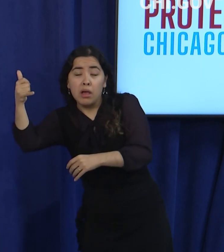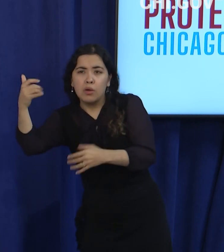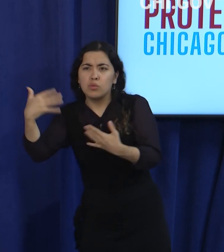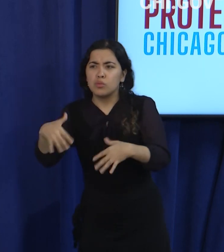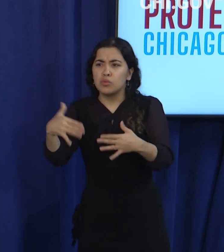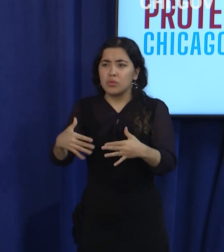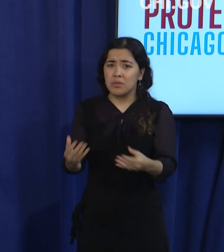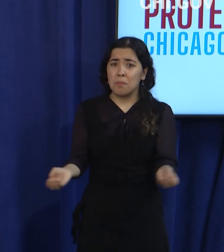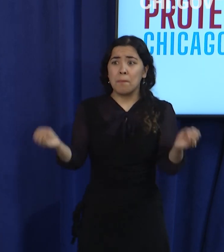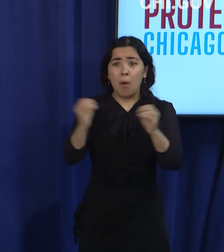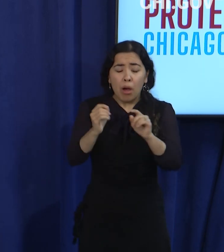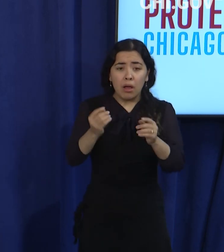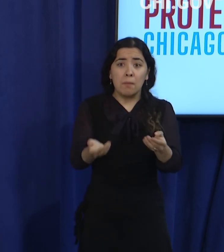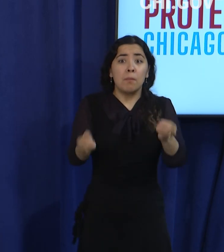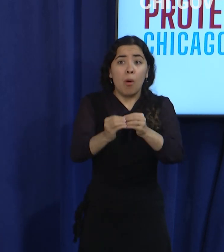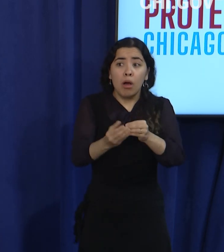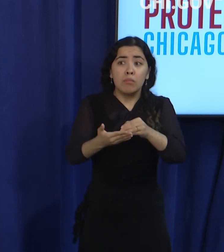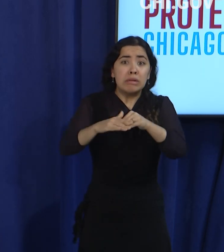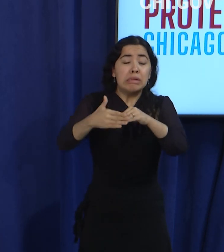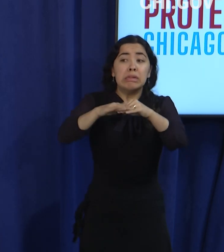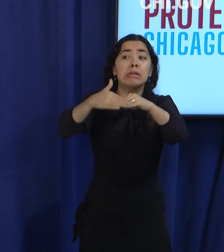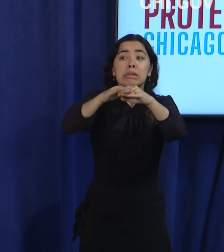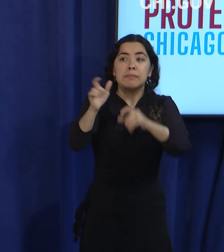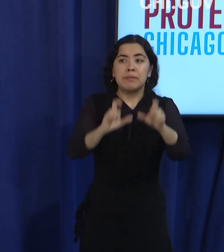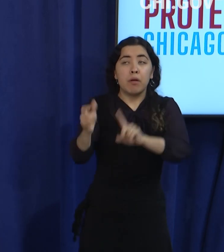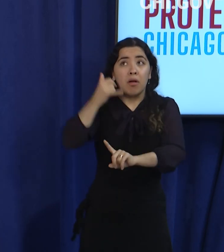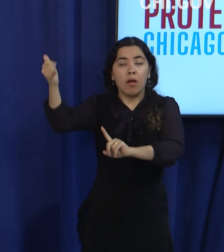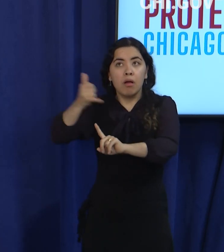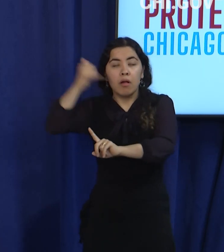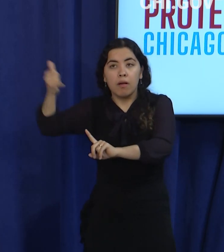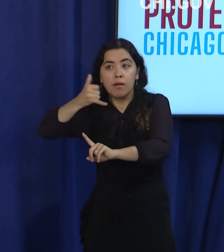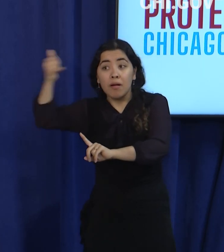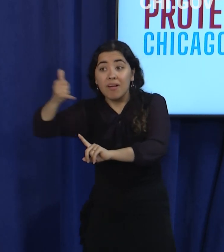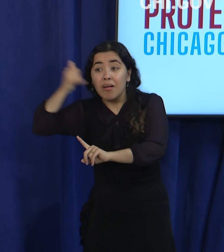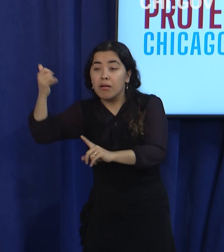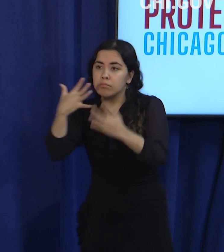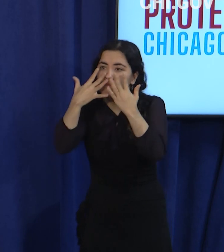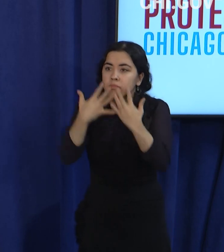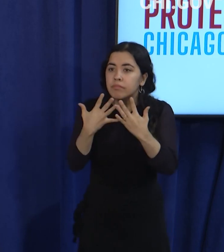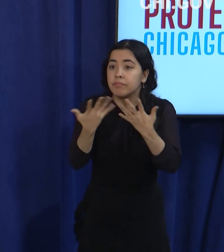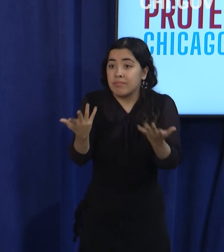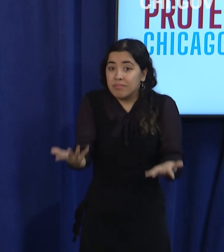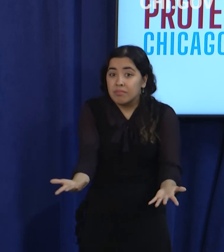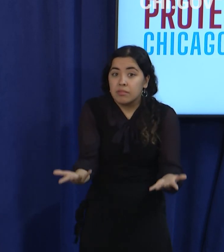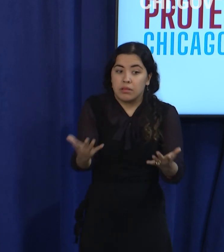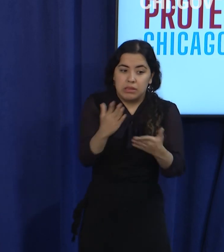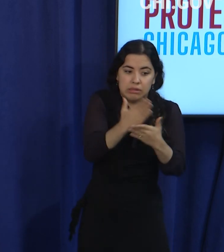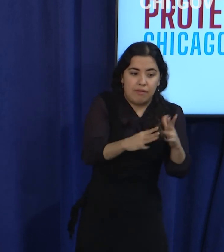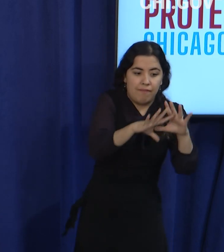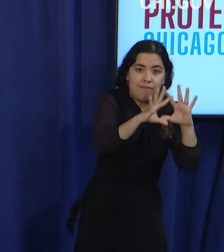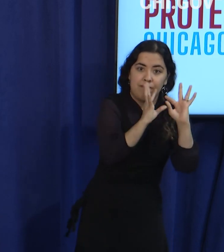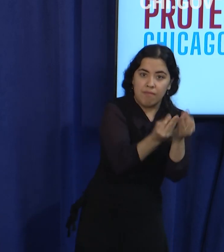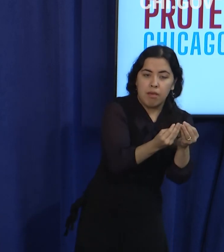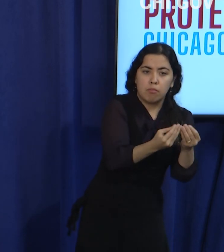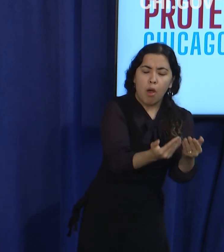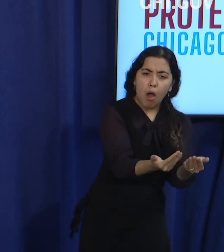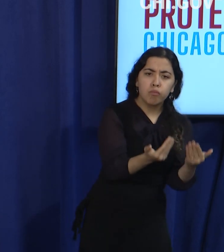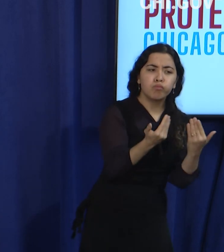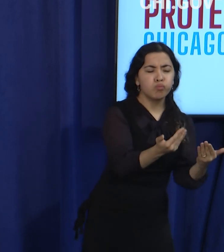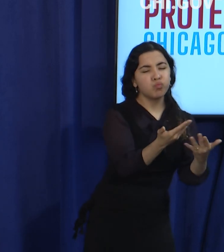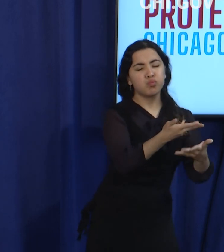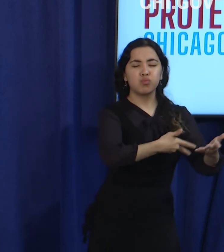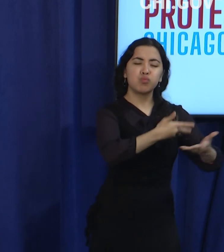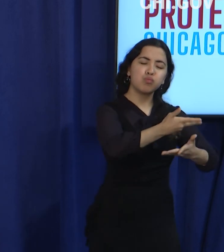we enter into the holidays, unfortunately, sometimes families get along, sometimes they don't. So I wanted to make sure that